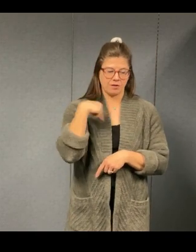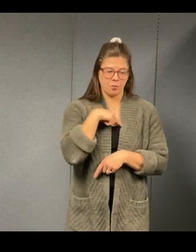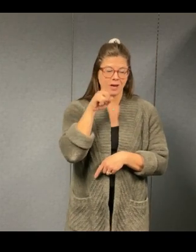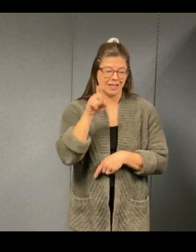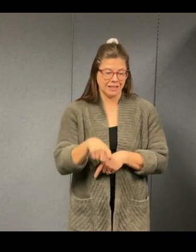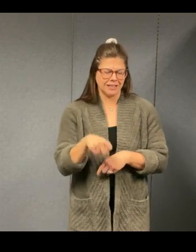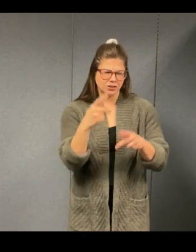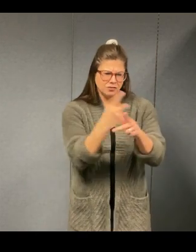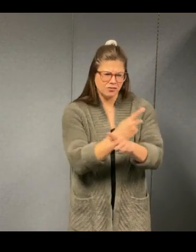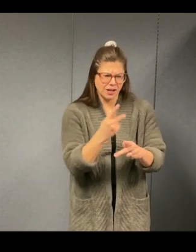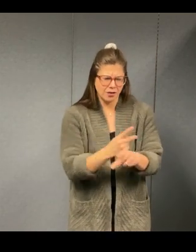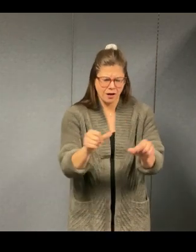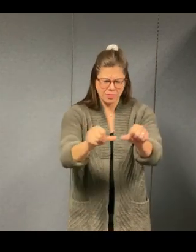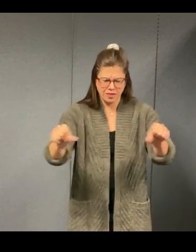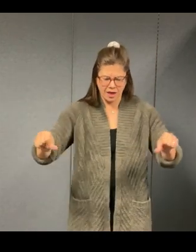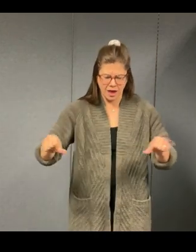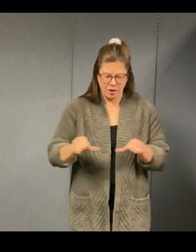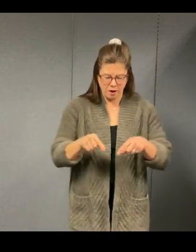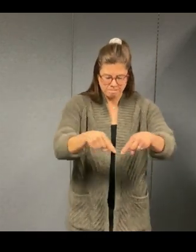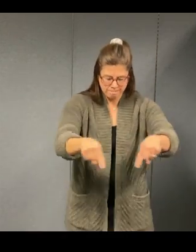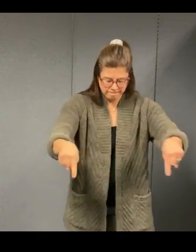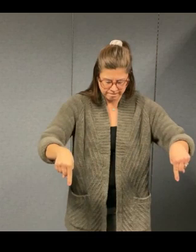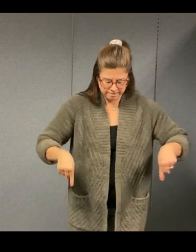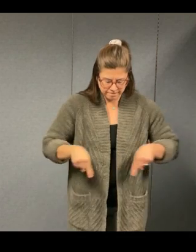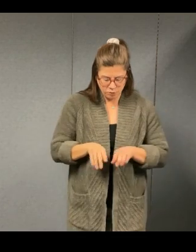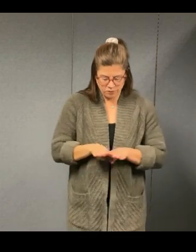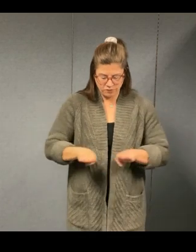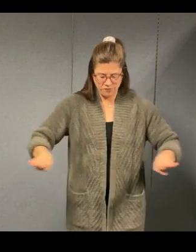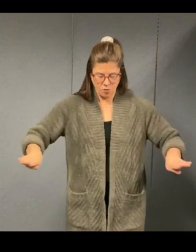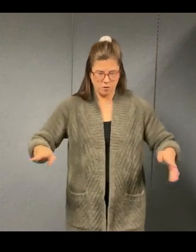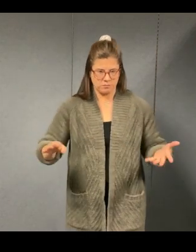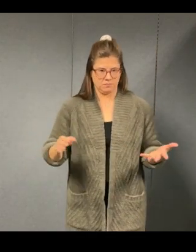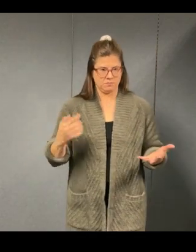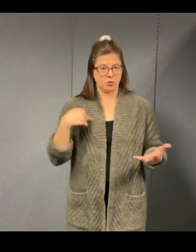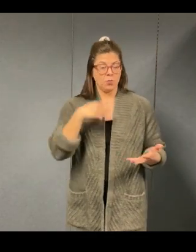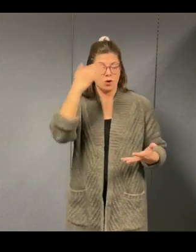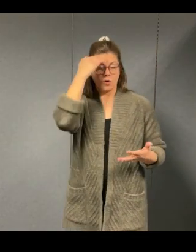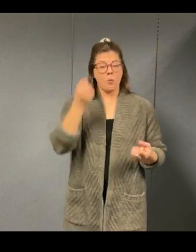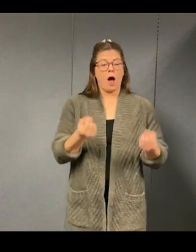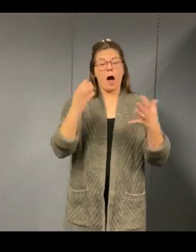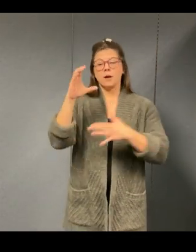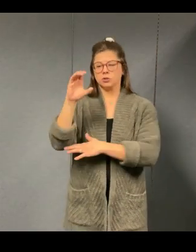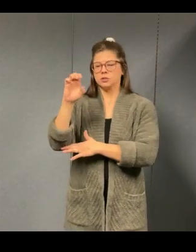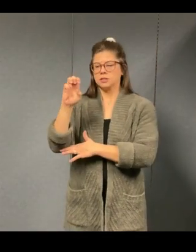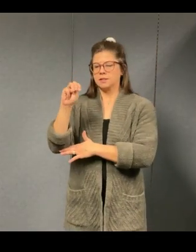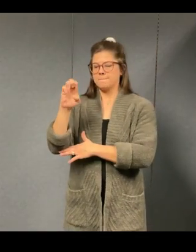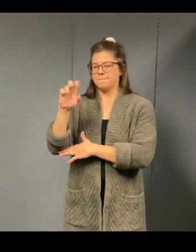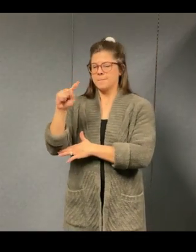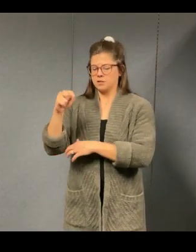figure out the area of the floor so we know exactly how much cement to buy. Who can tell